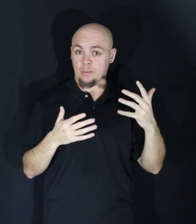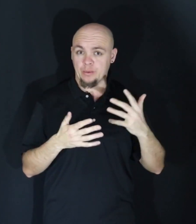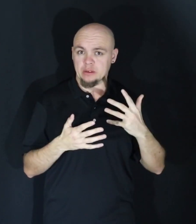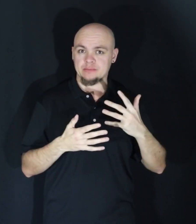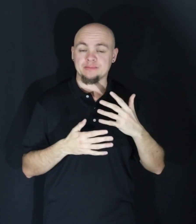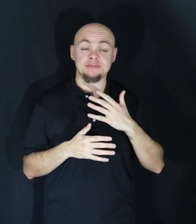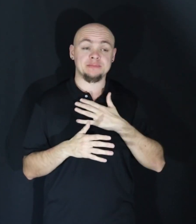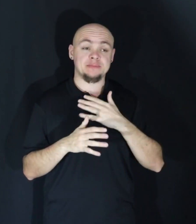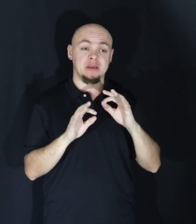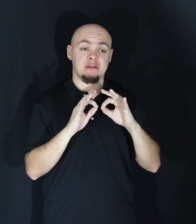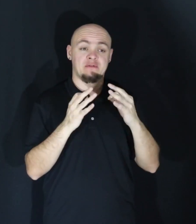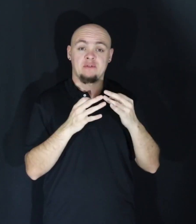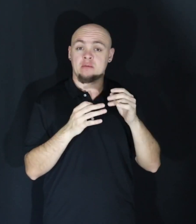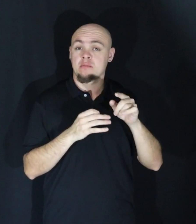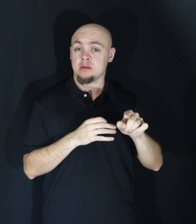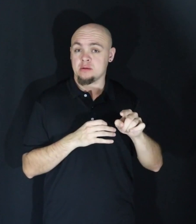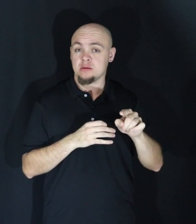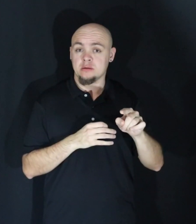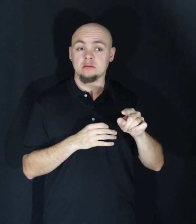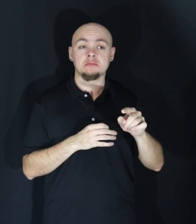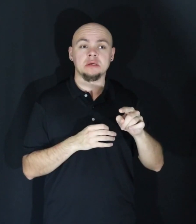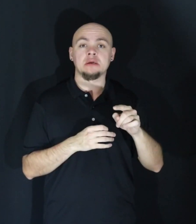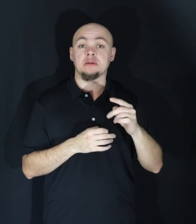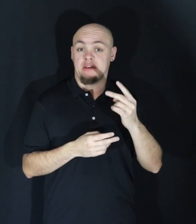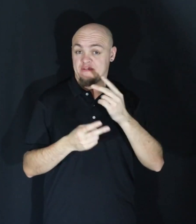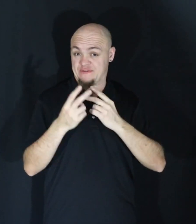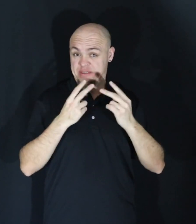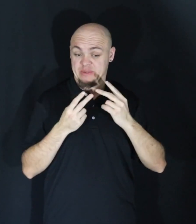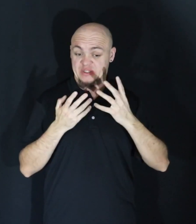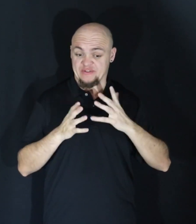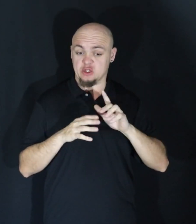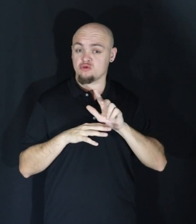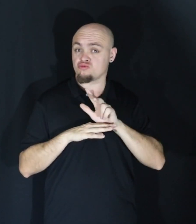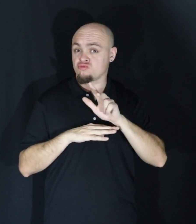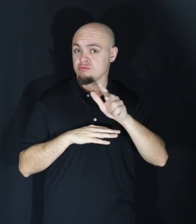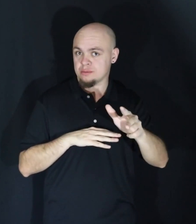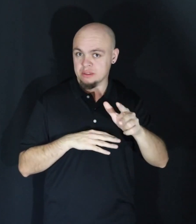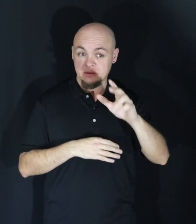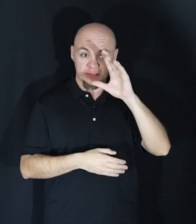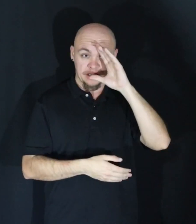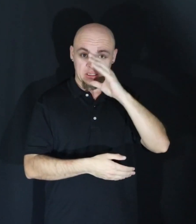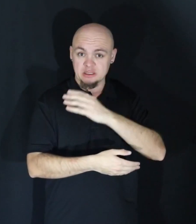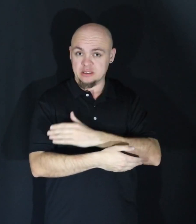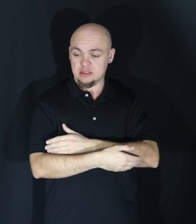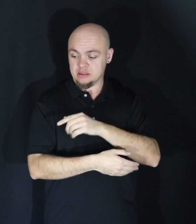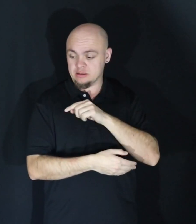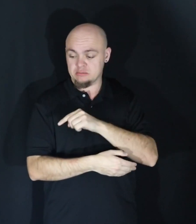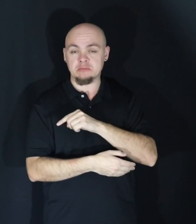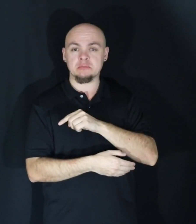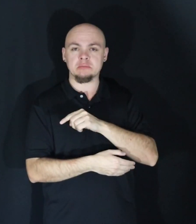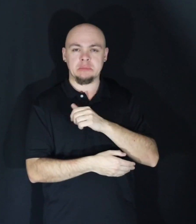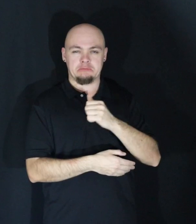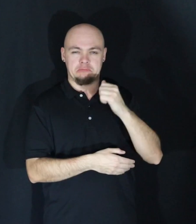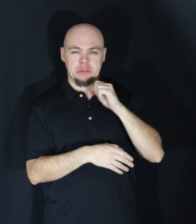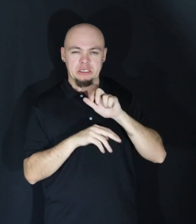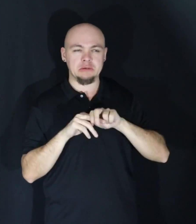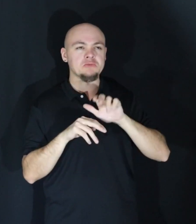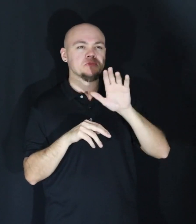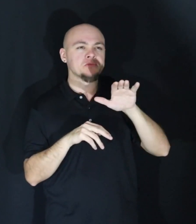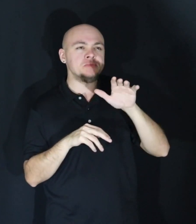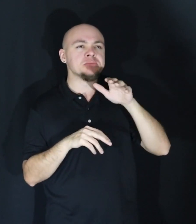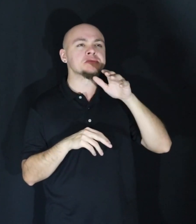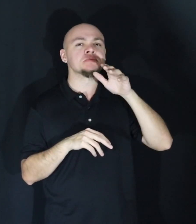was when my family was on their way home from visiting me, and my son called out to my mother saying,